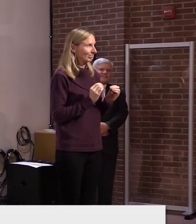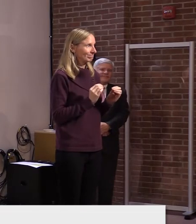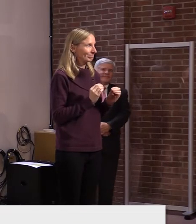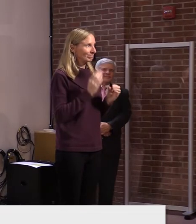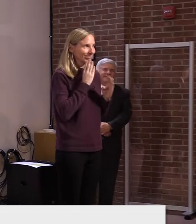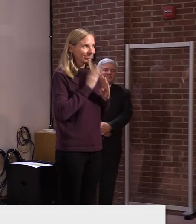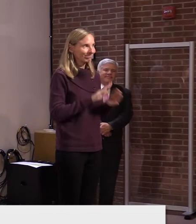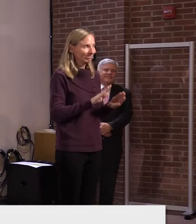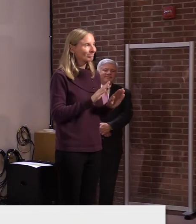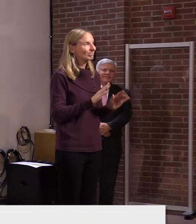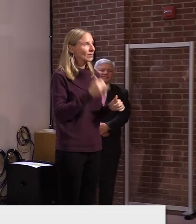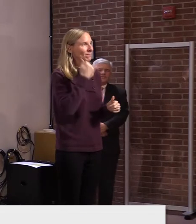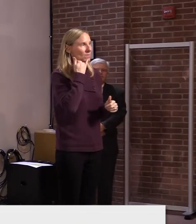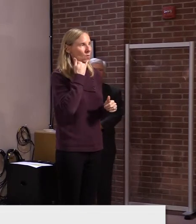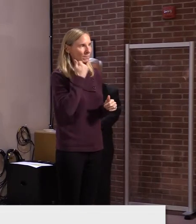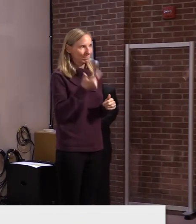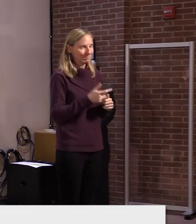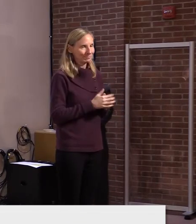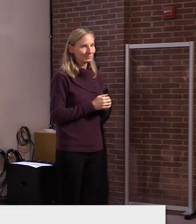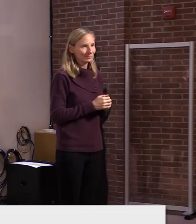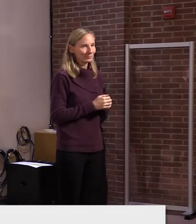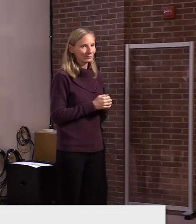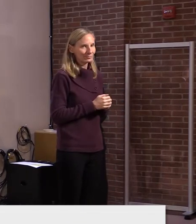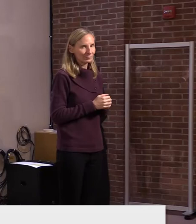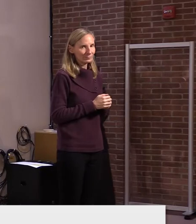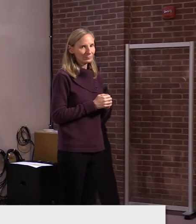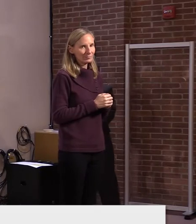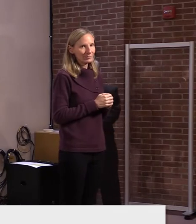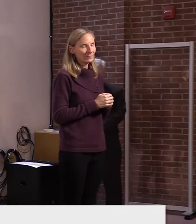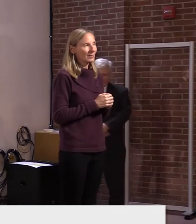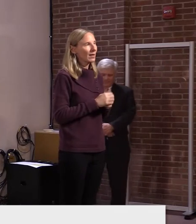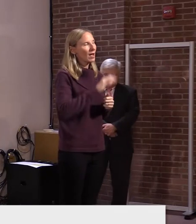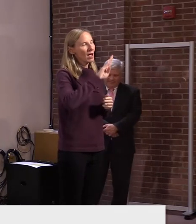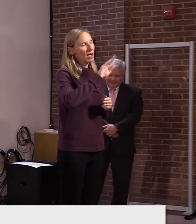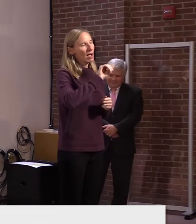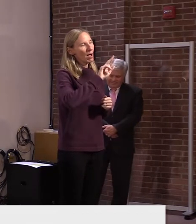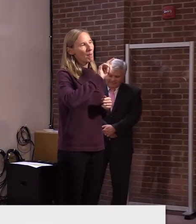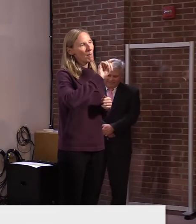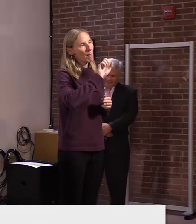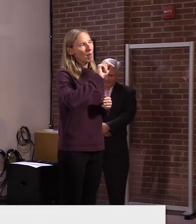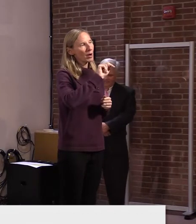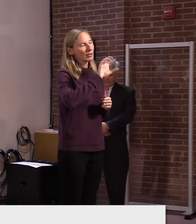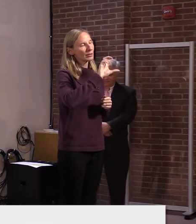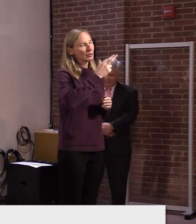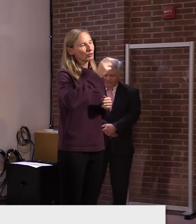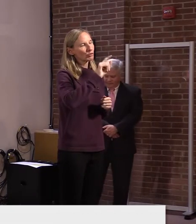All right, we'll move to the phones, starting with Joseph Gresser, the Barton Chronicle.